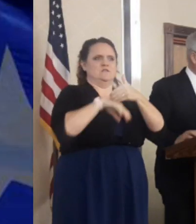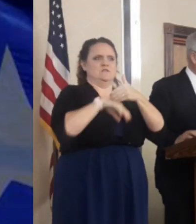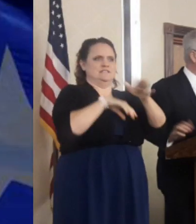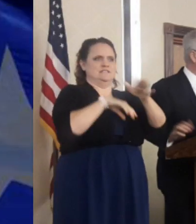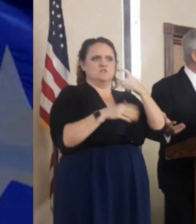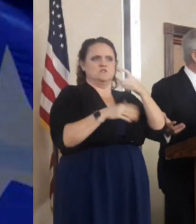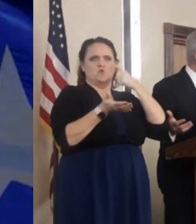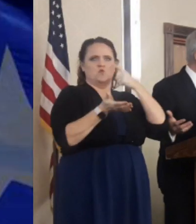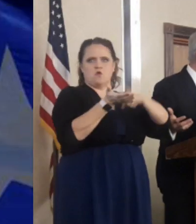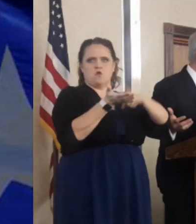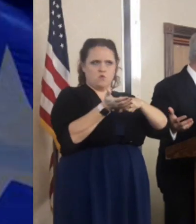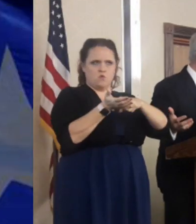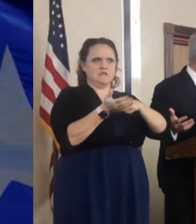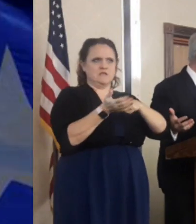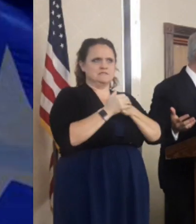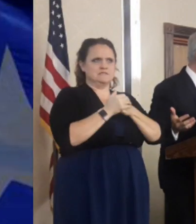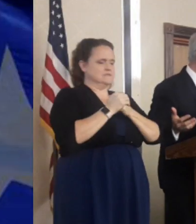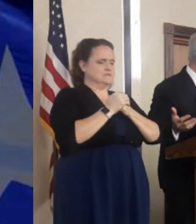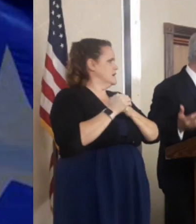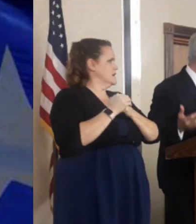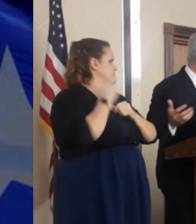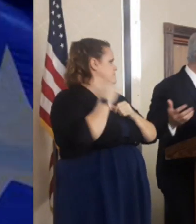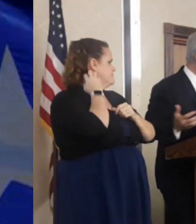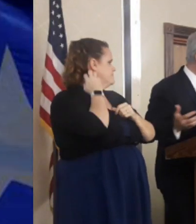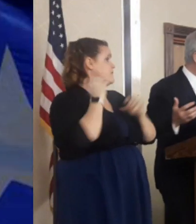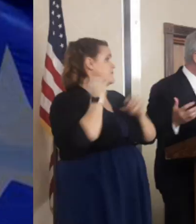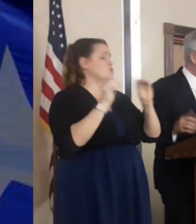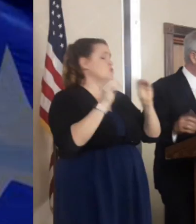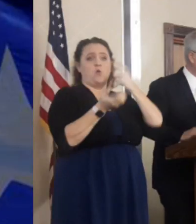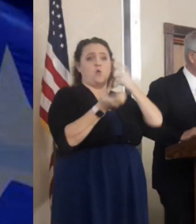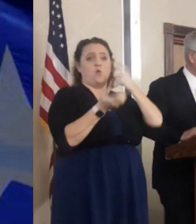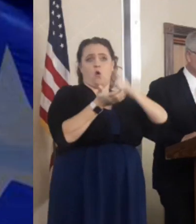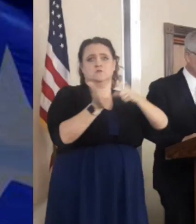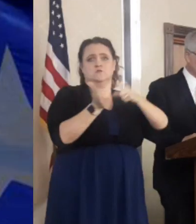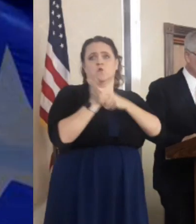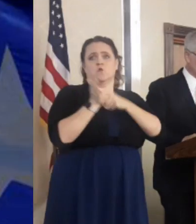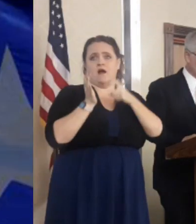There's not a notice requirement for this vote, so